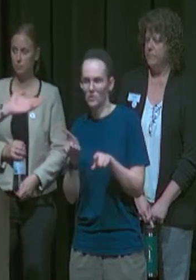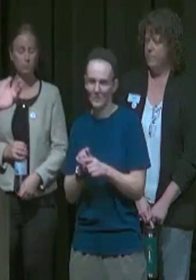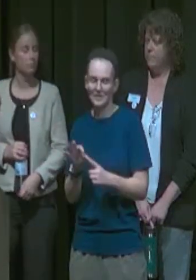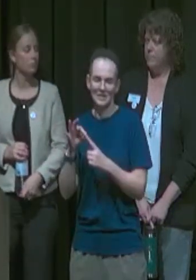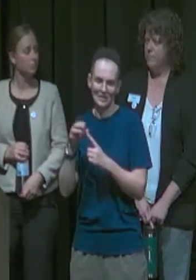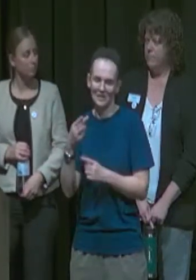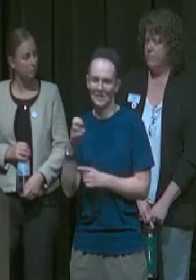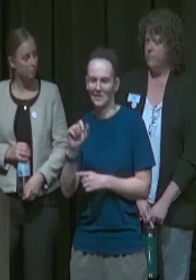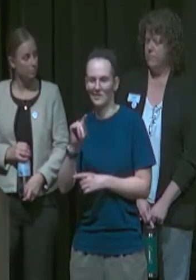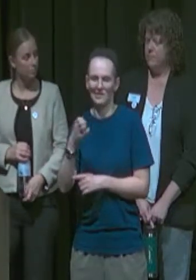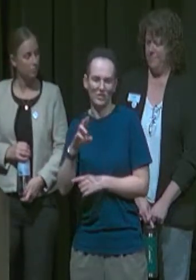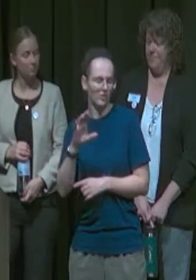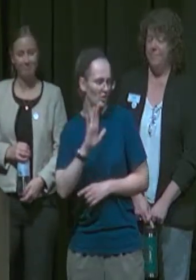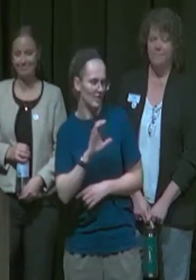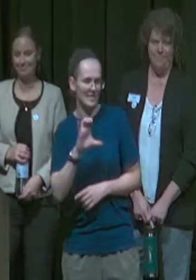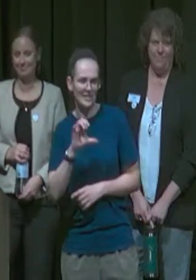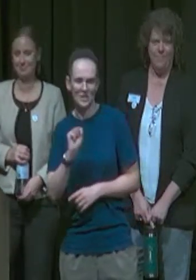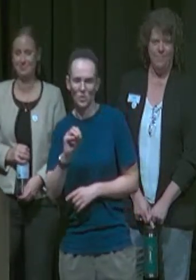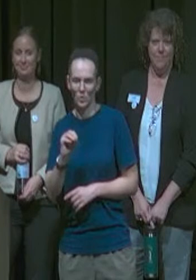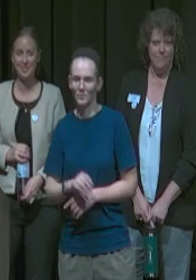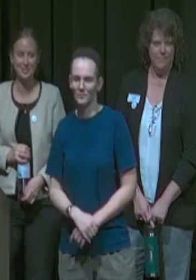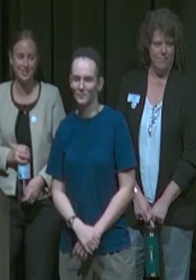except for Heather's CSOs.